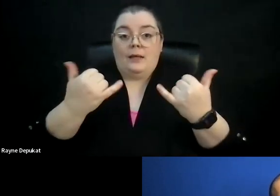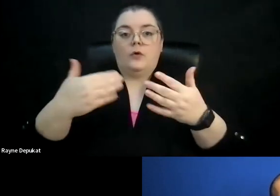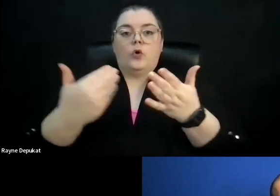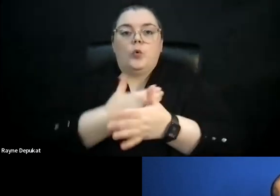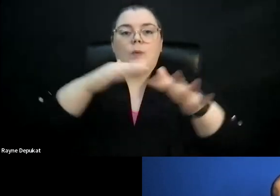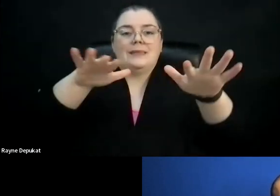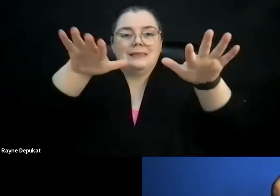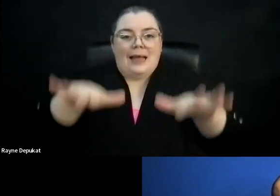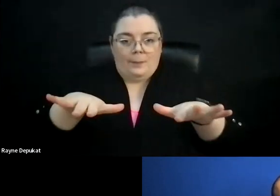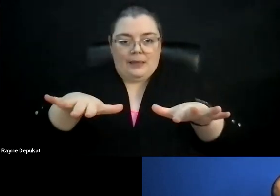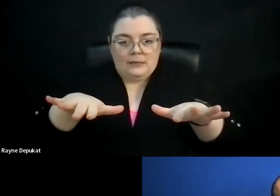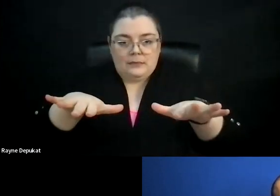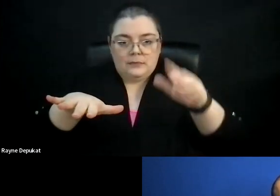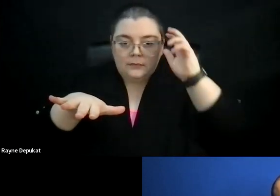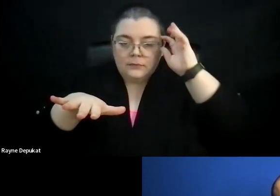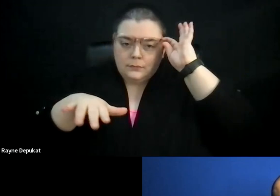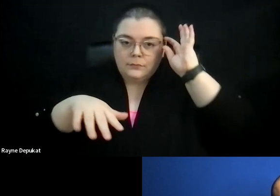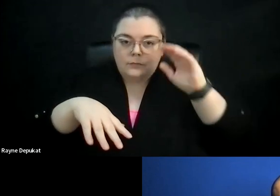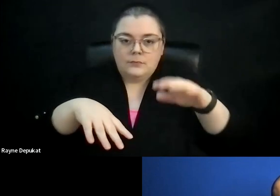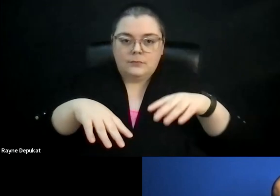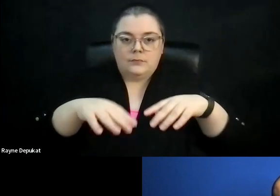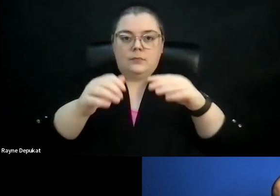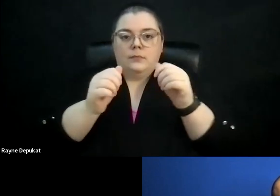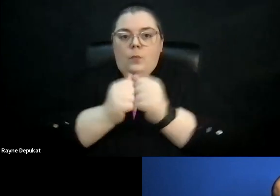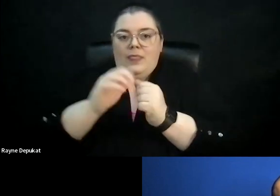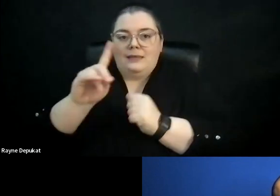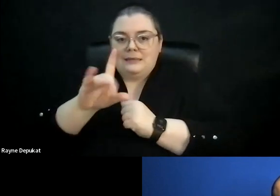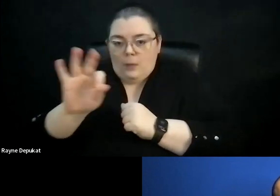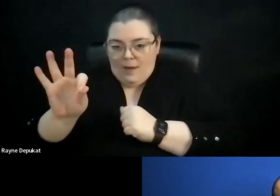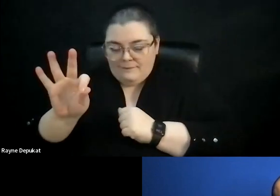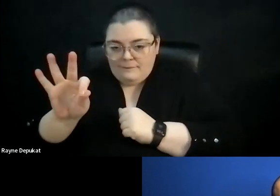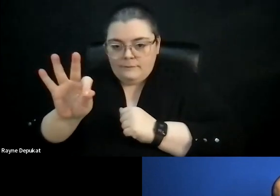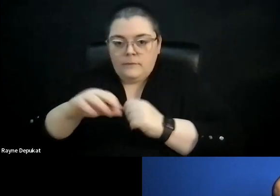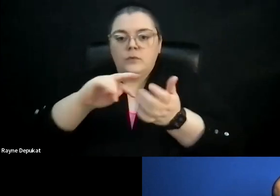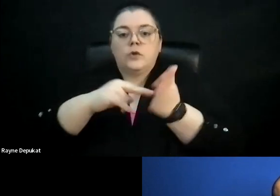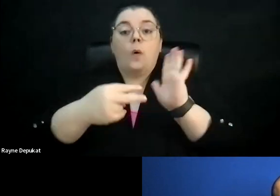was that they just announced today a new settlement with DCYF.